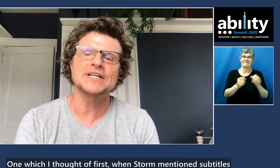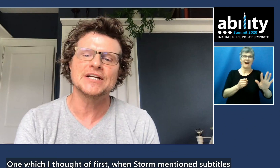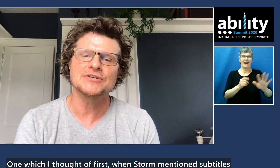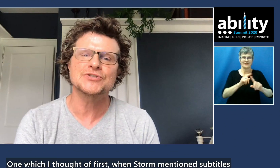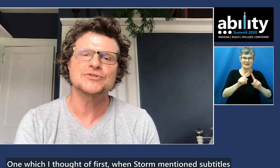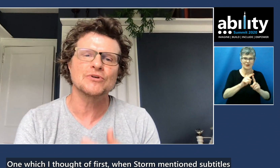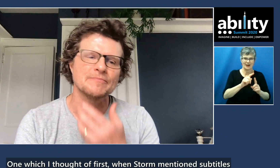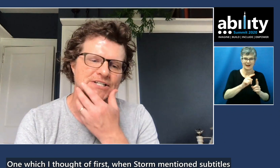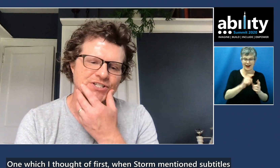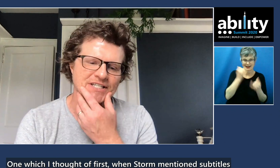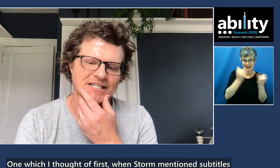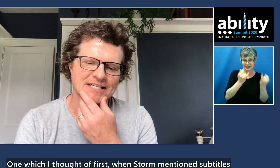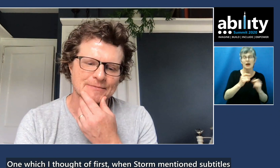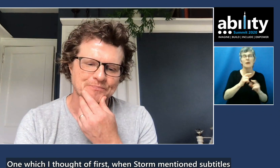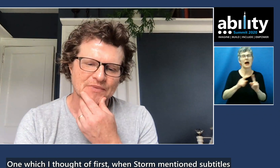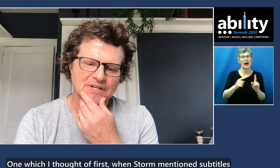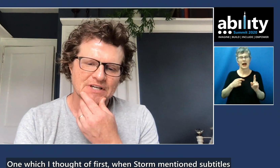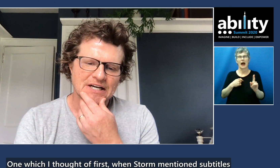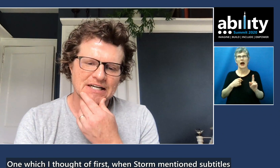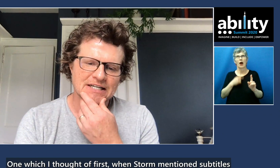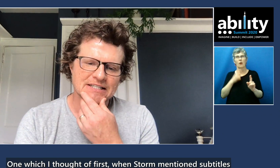first when Storm mentioned